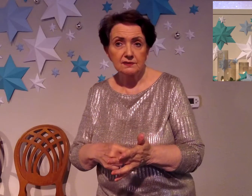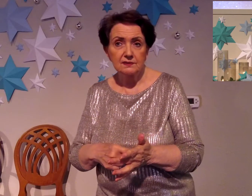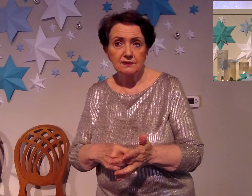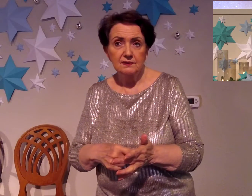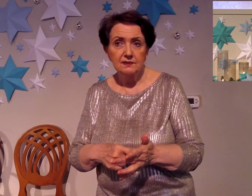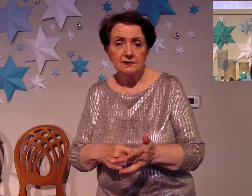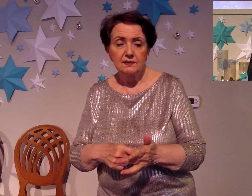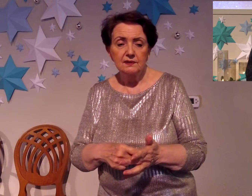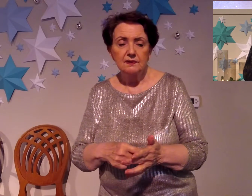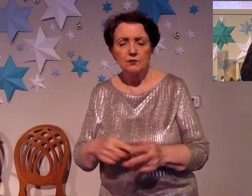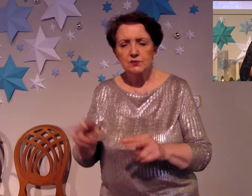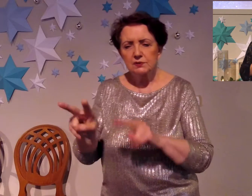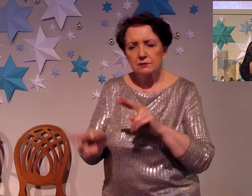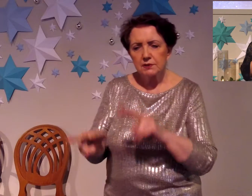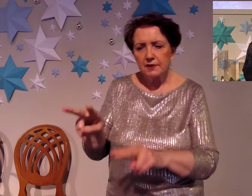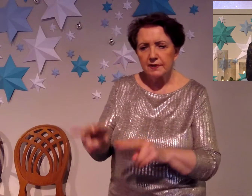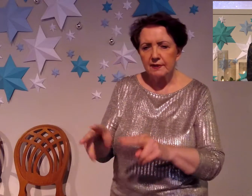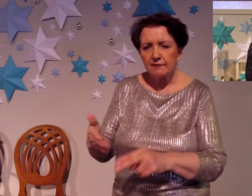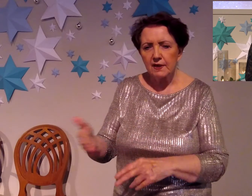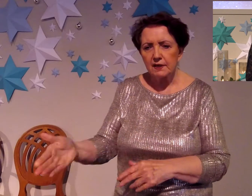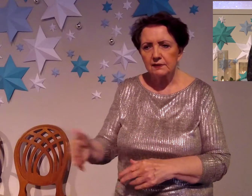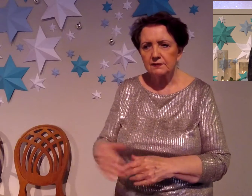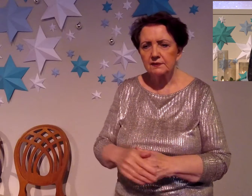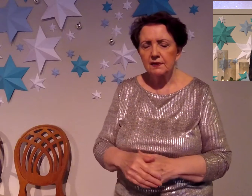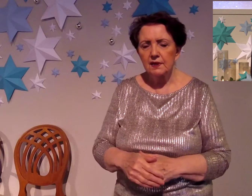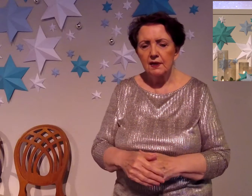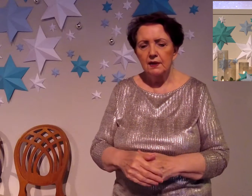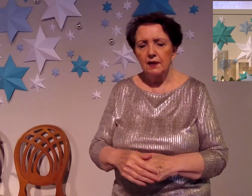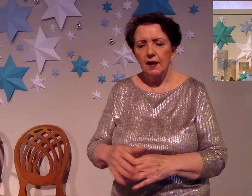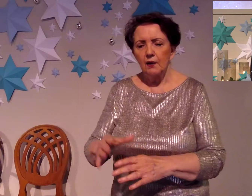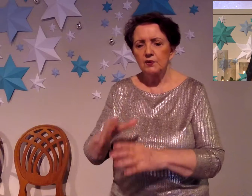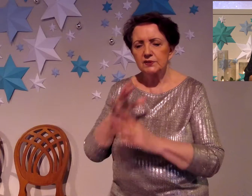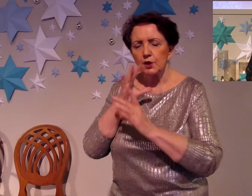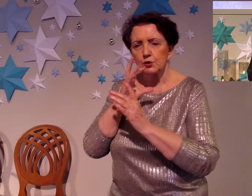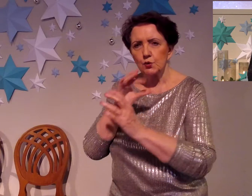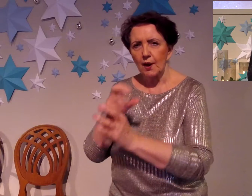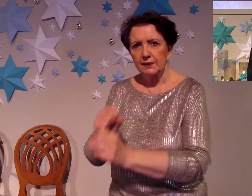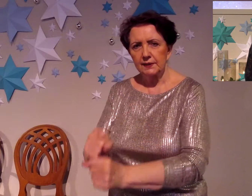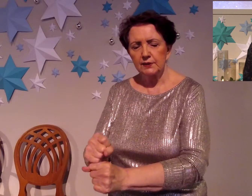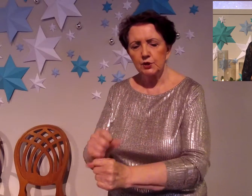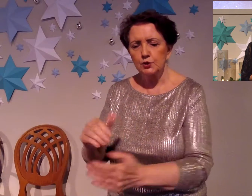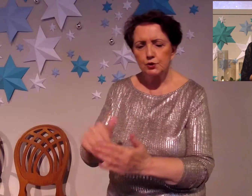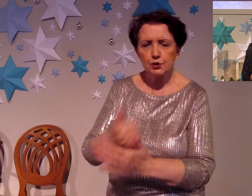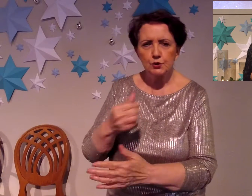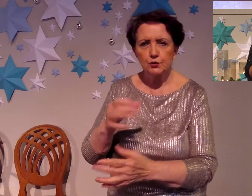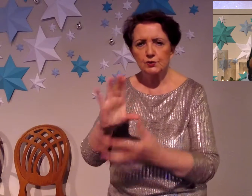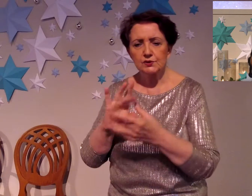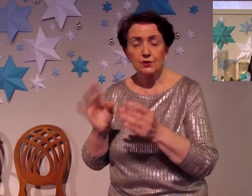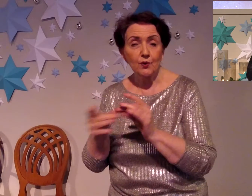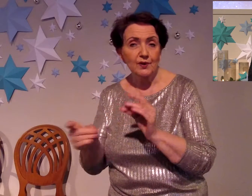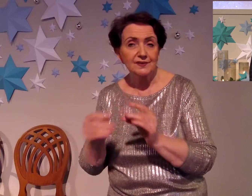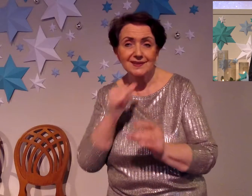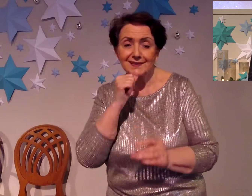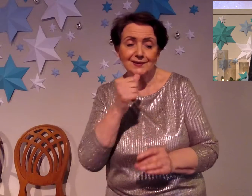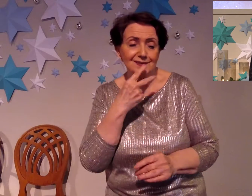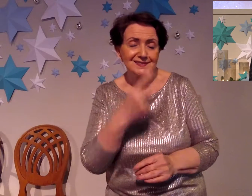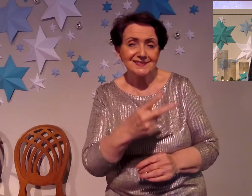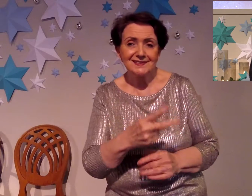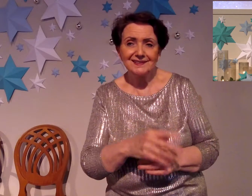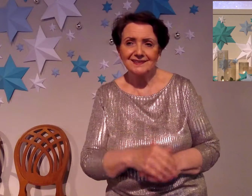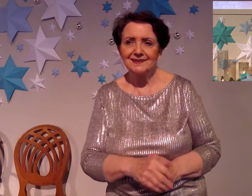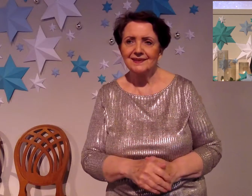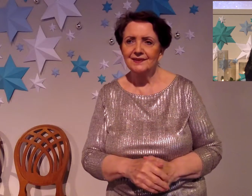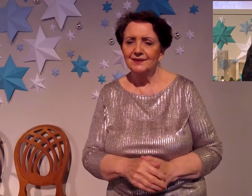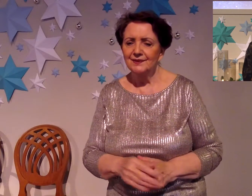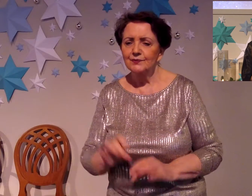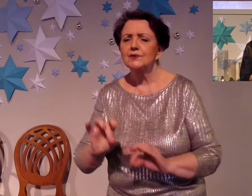out looking at things, that I was attracting to myself brand new stories that I hadn't even seen. Oh look, there's some